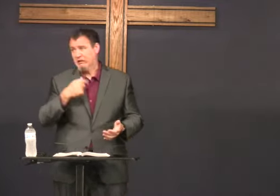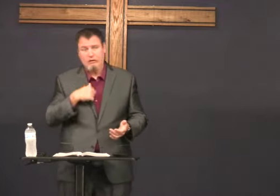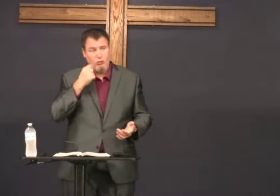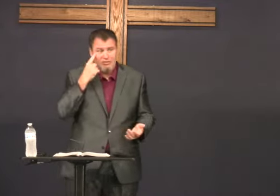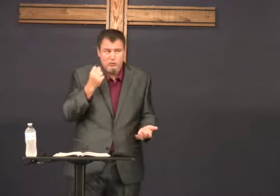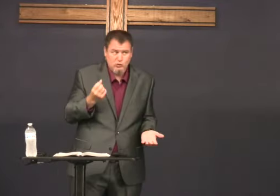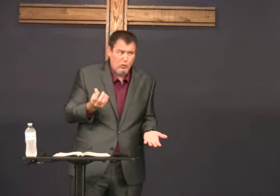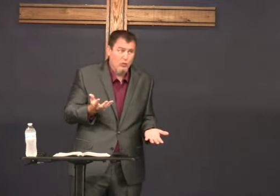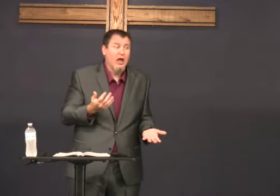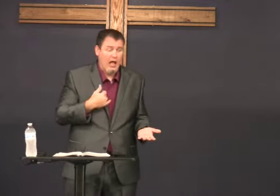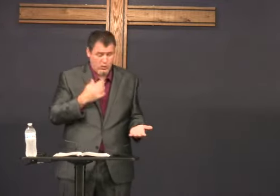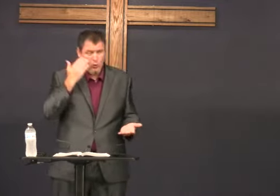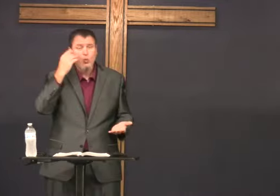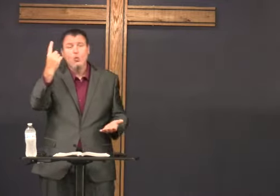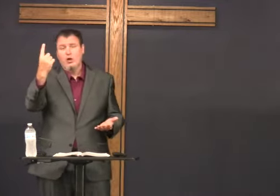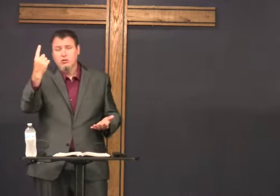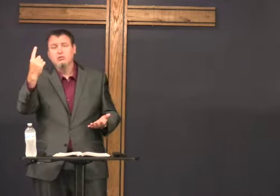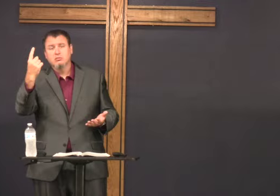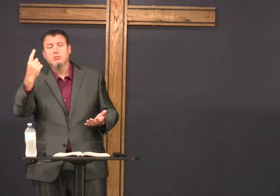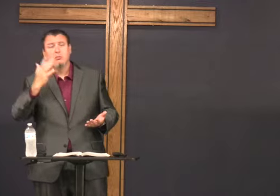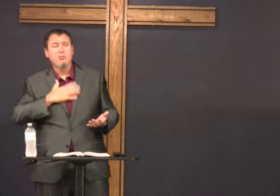anyone preaching all the way through the book of Proverbs.